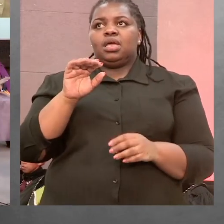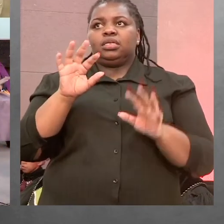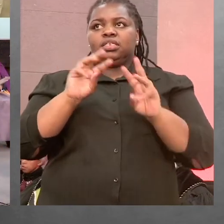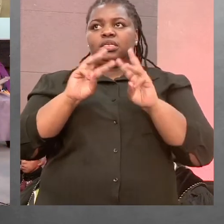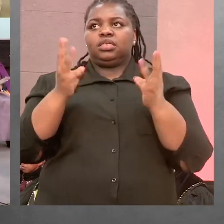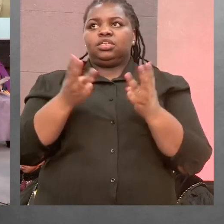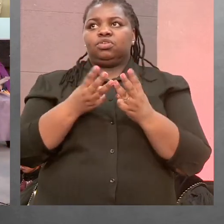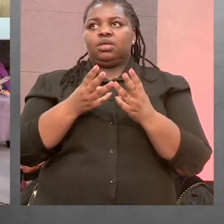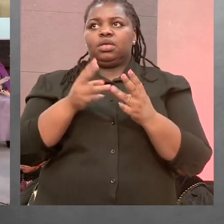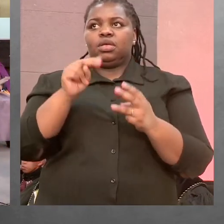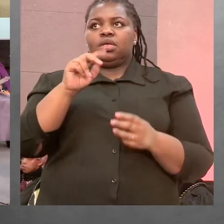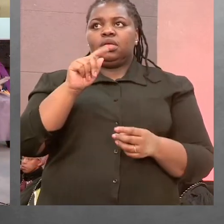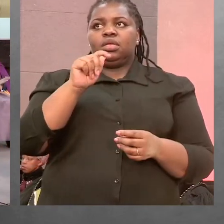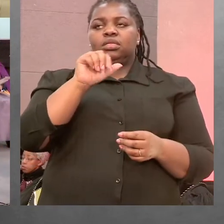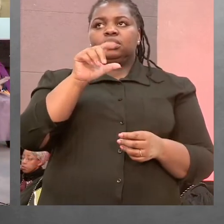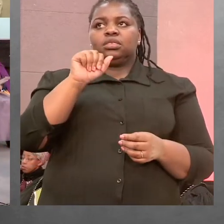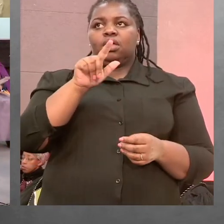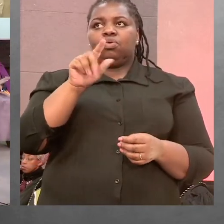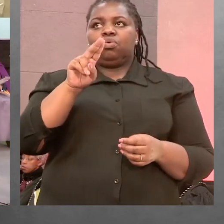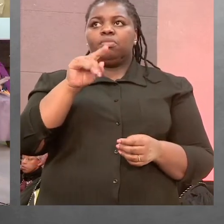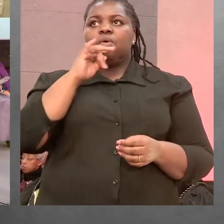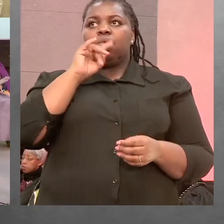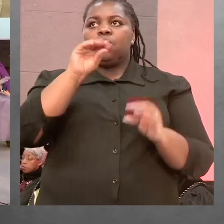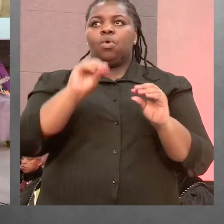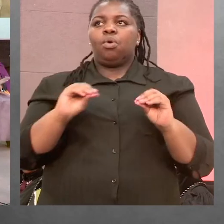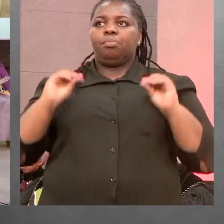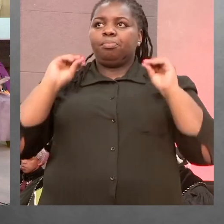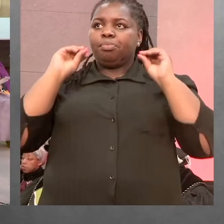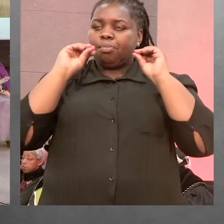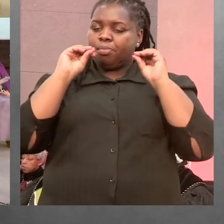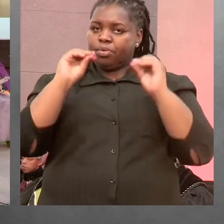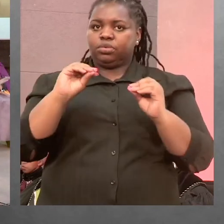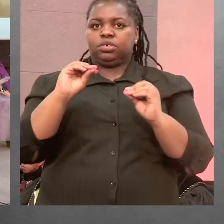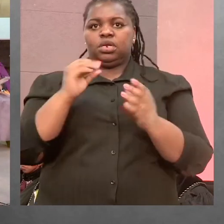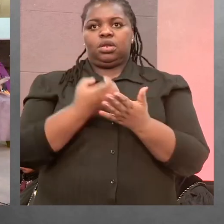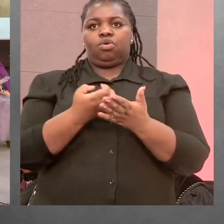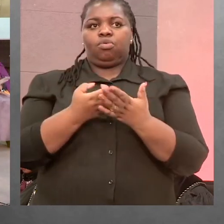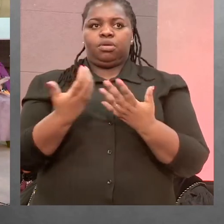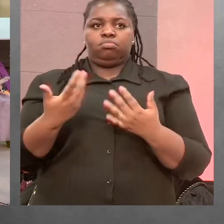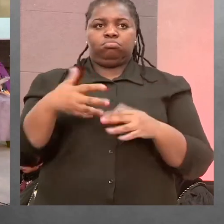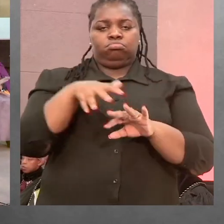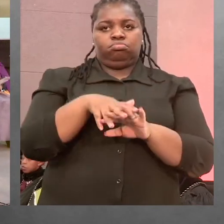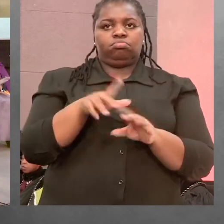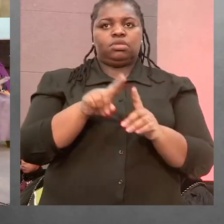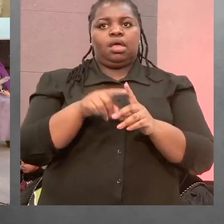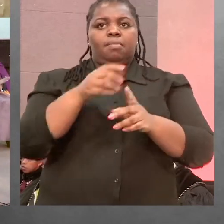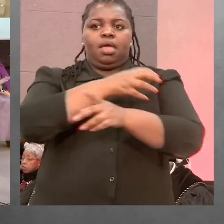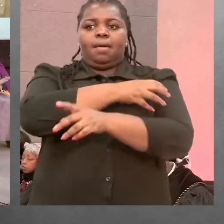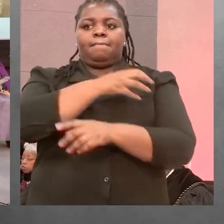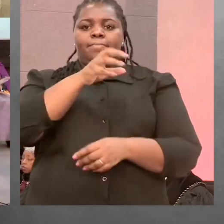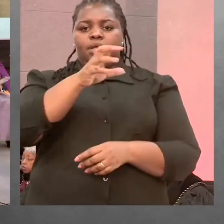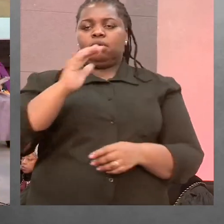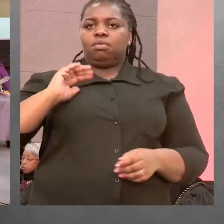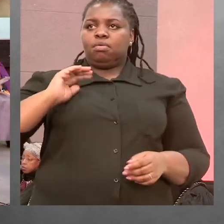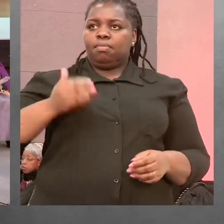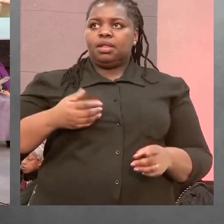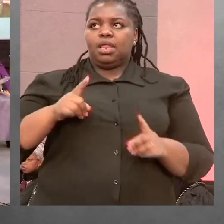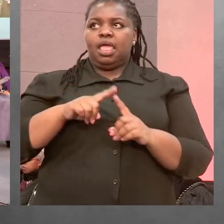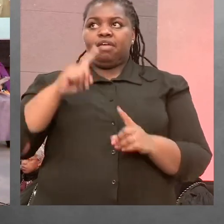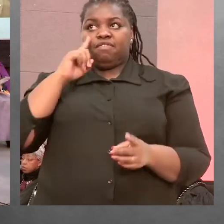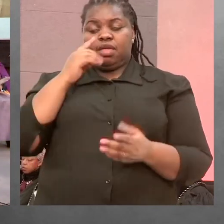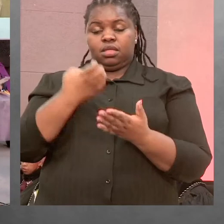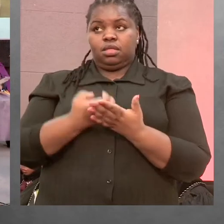Gobodo firm, where you promoted economic transformation and empowered women, as evidenced by